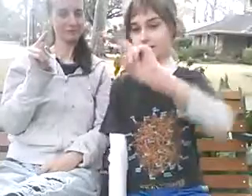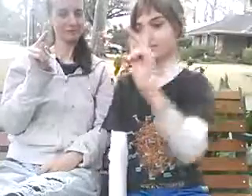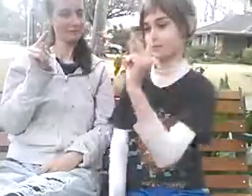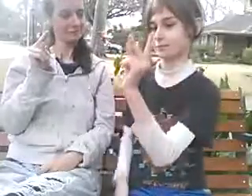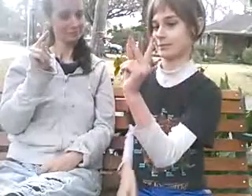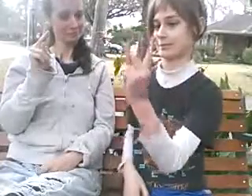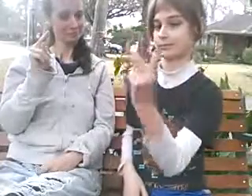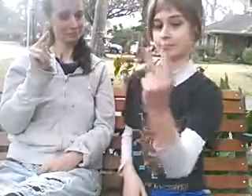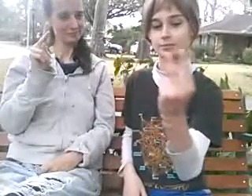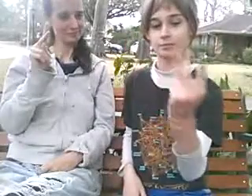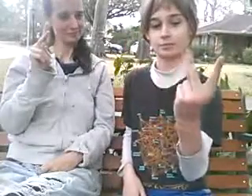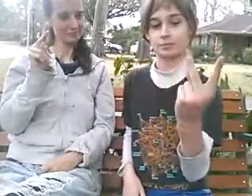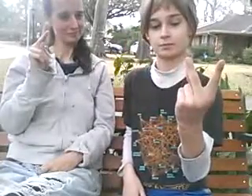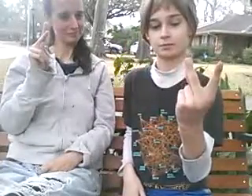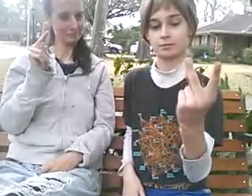right? Mm-hmm.